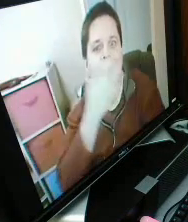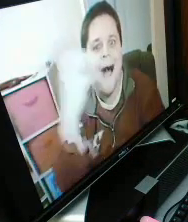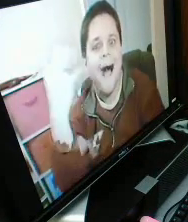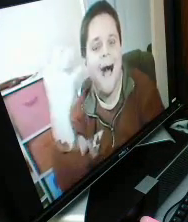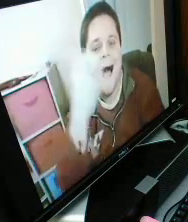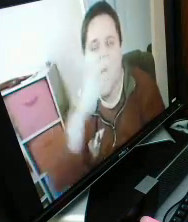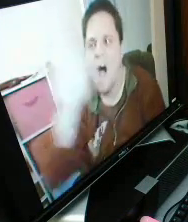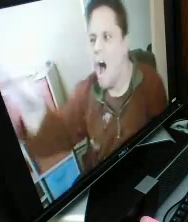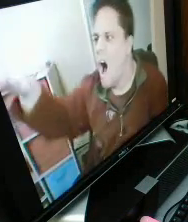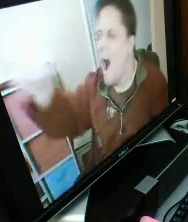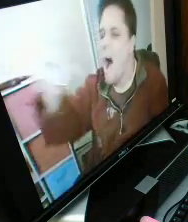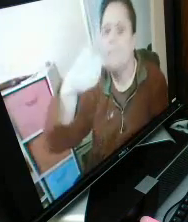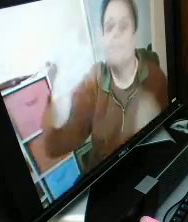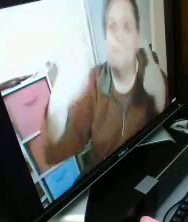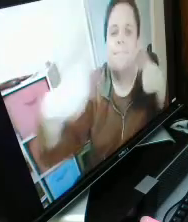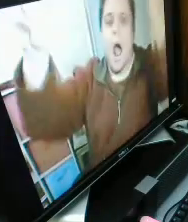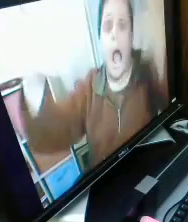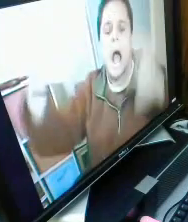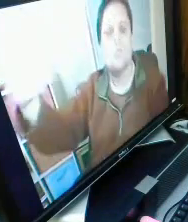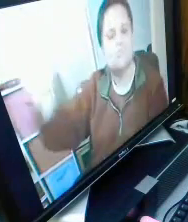to sign, wow.